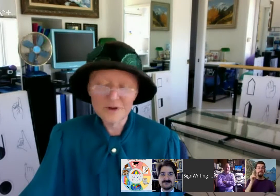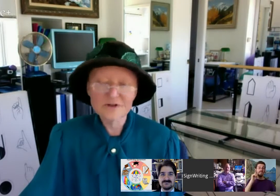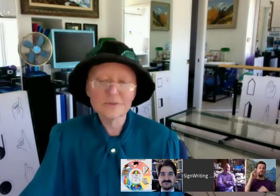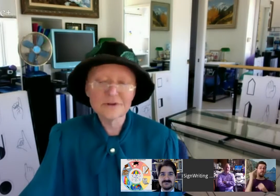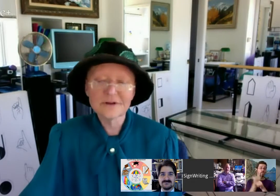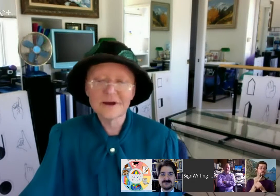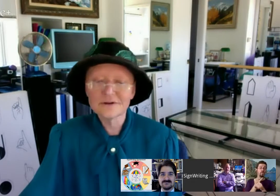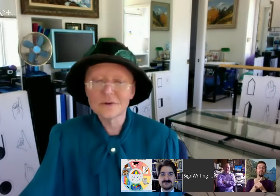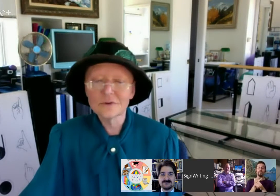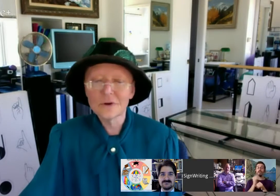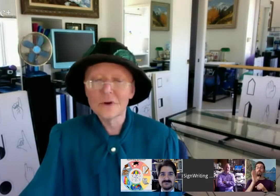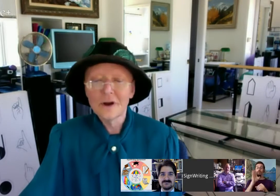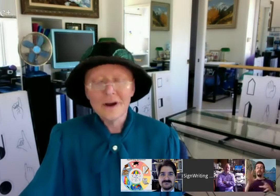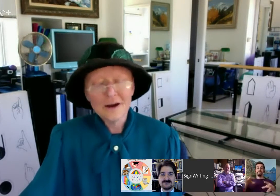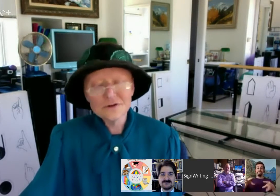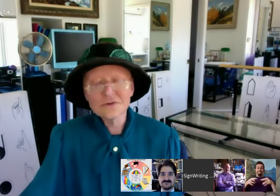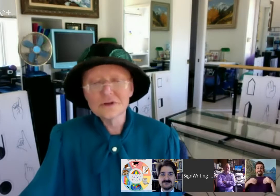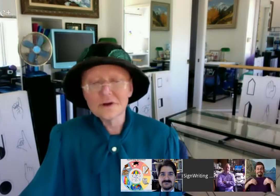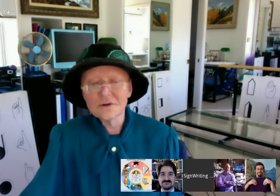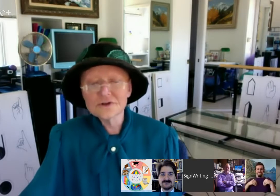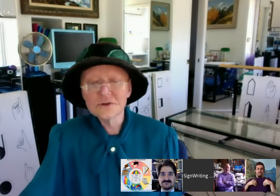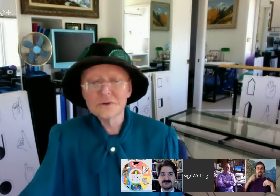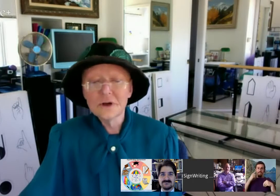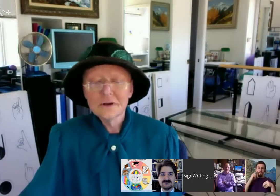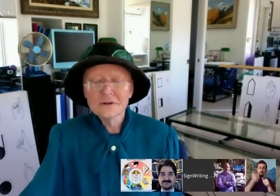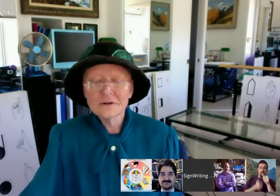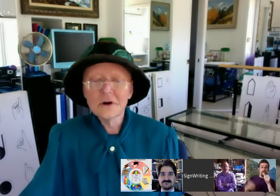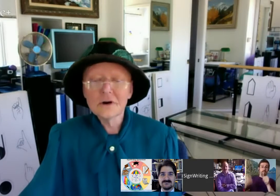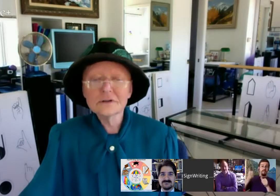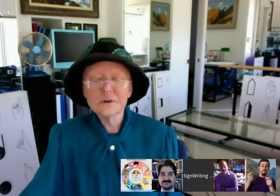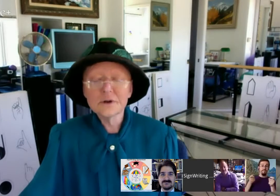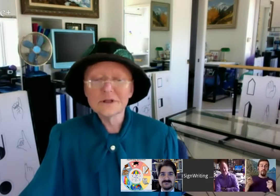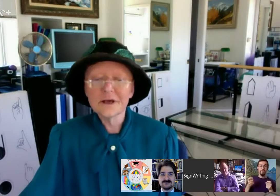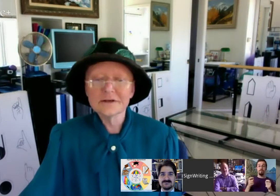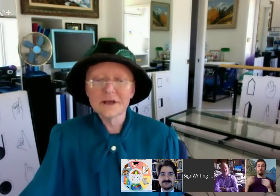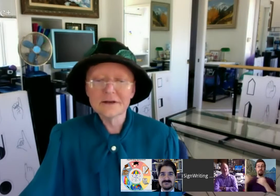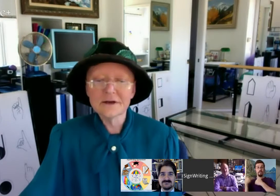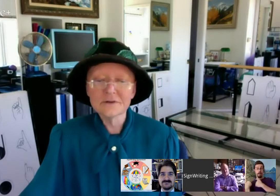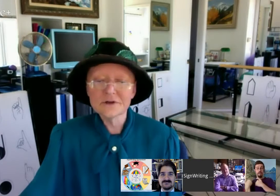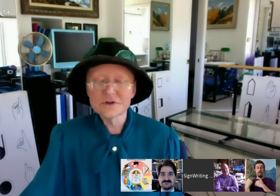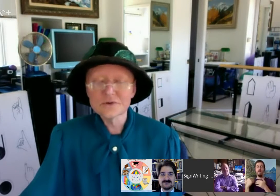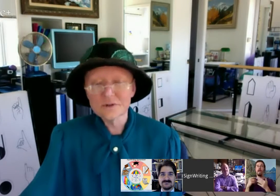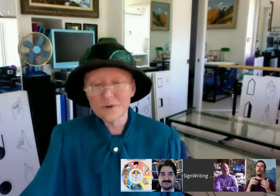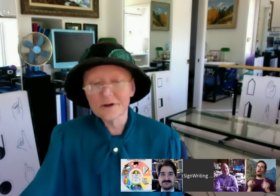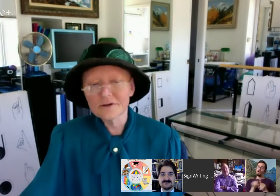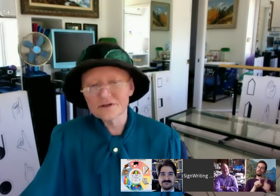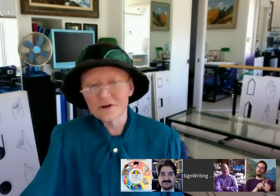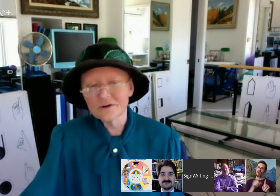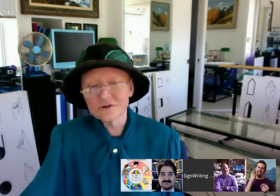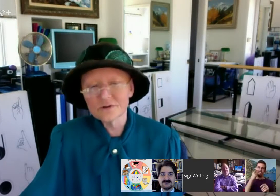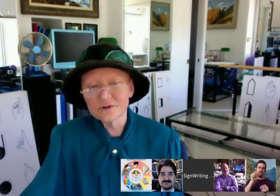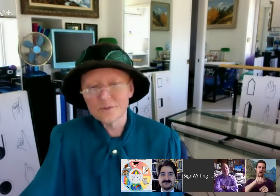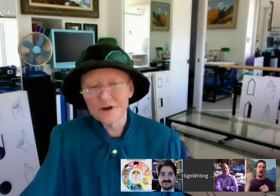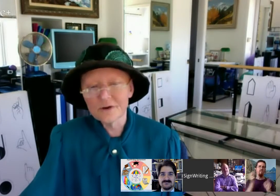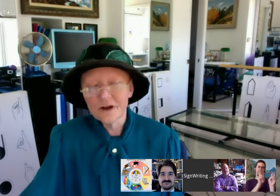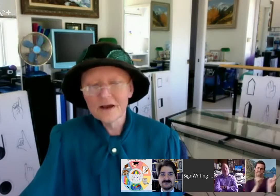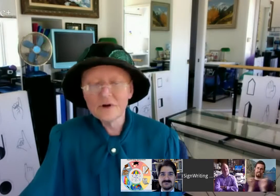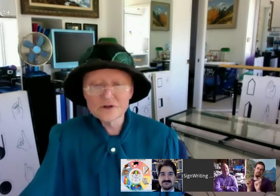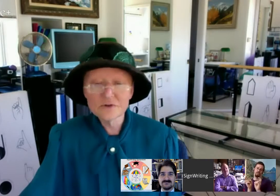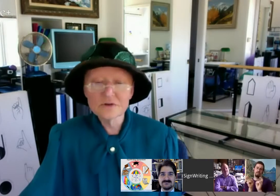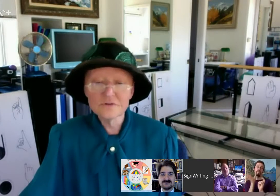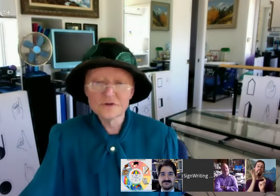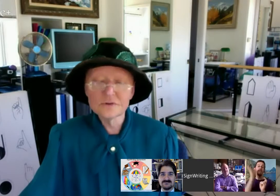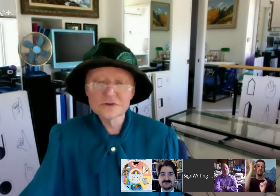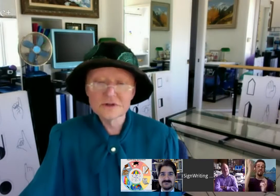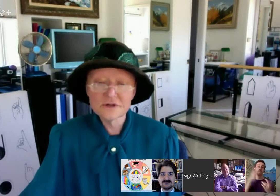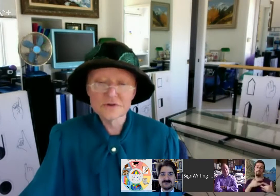administrative responsibility, I don't know. I do think also the cochlear implant and other issues that parents are concerned about